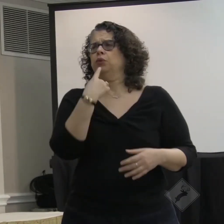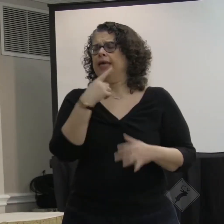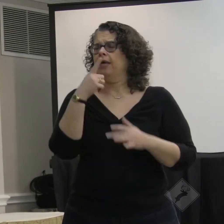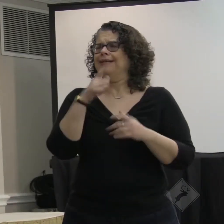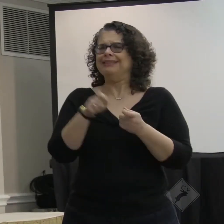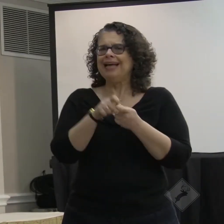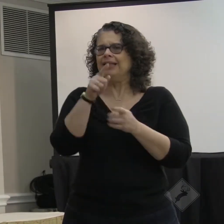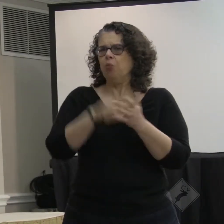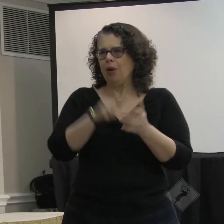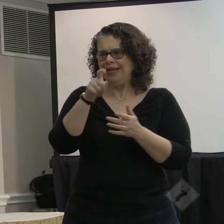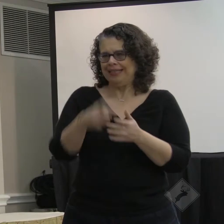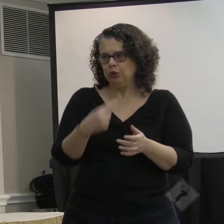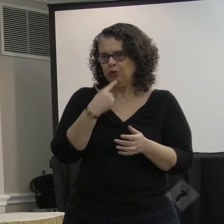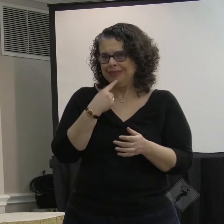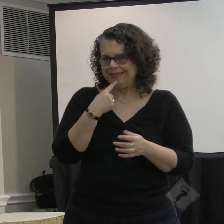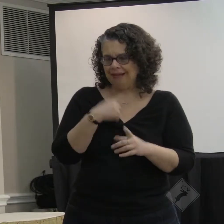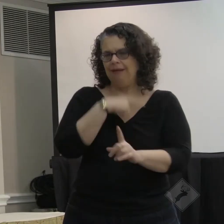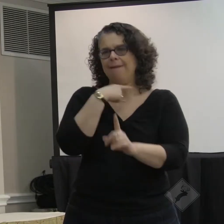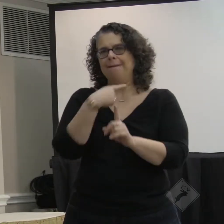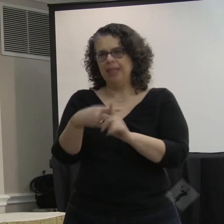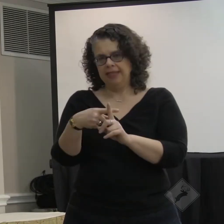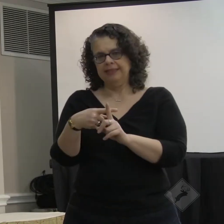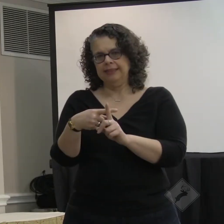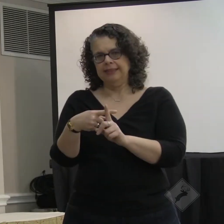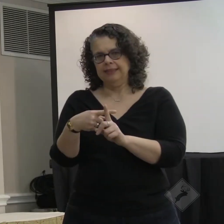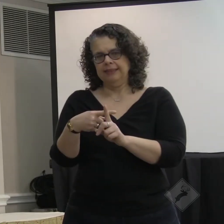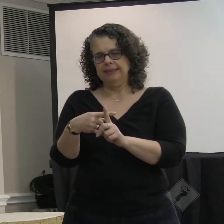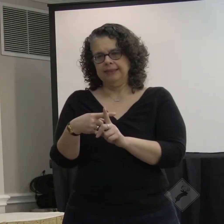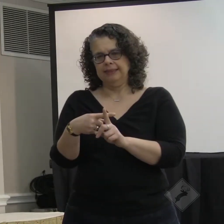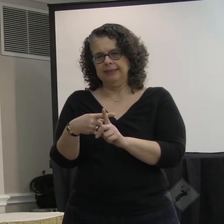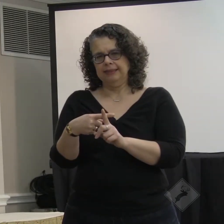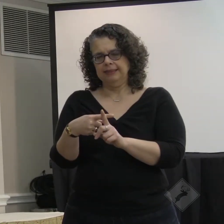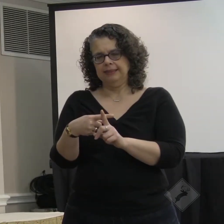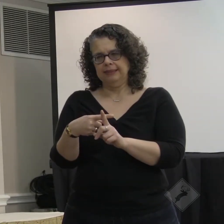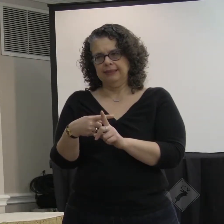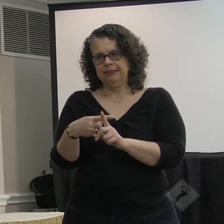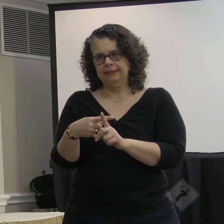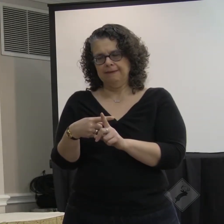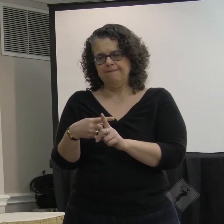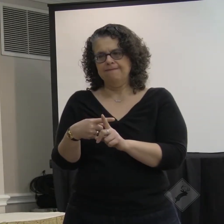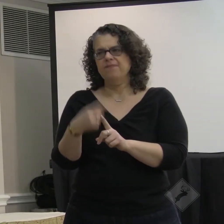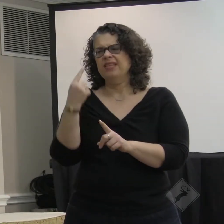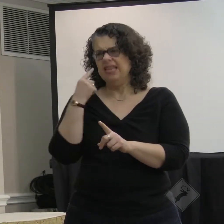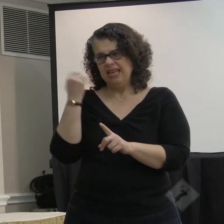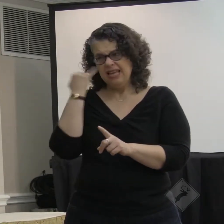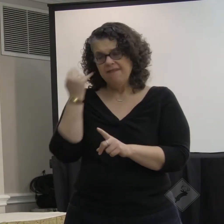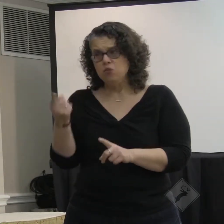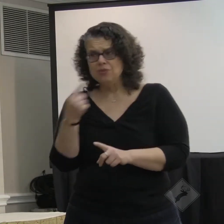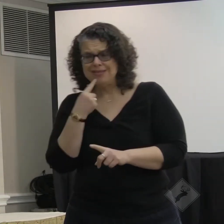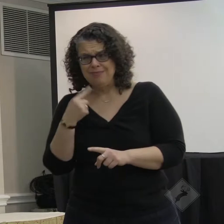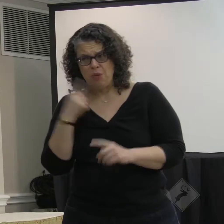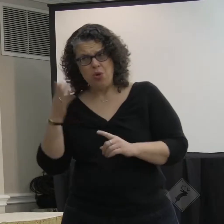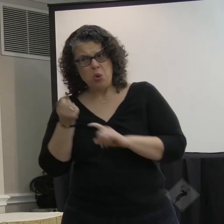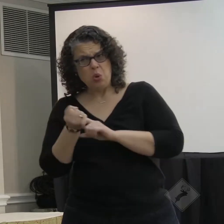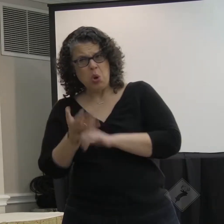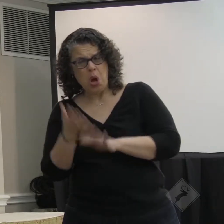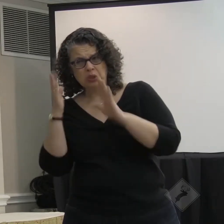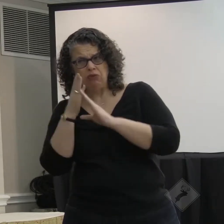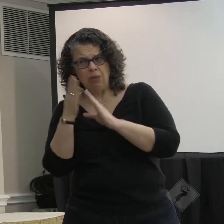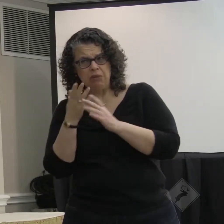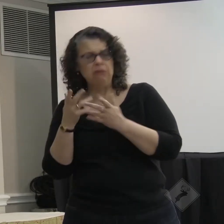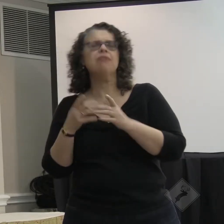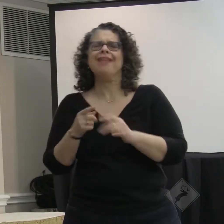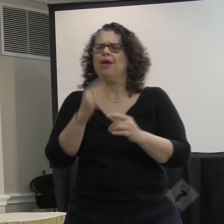needs to be said, and plus they know what if you say is going to get you into trouble, and you really don't want to